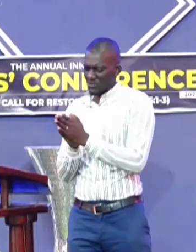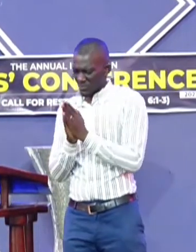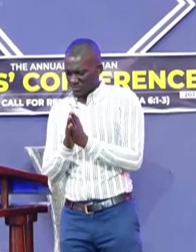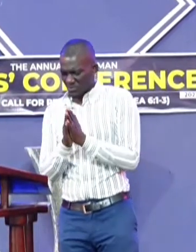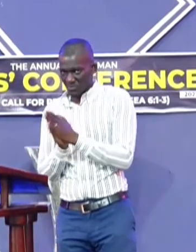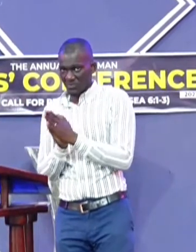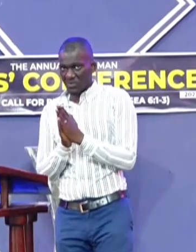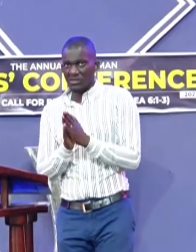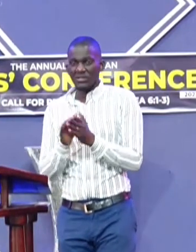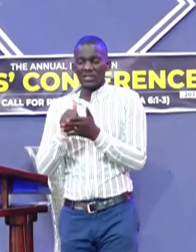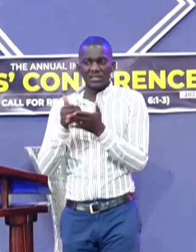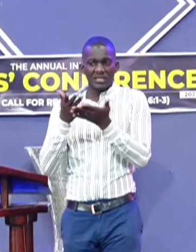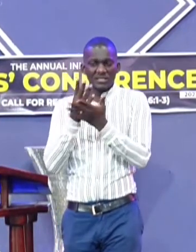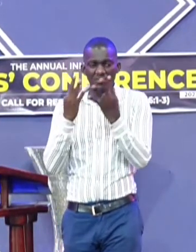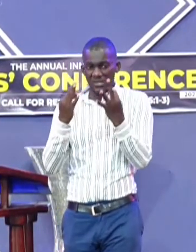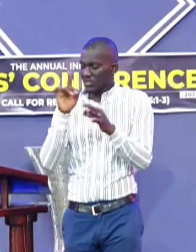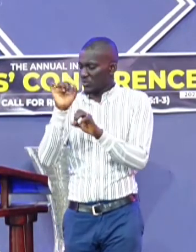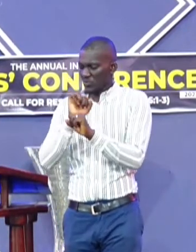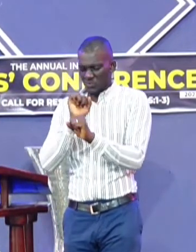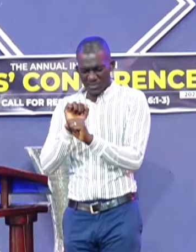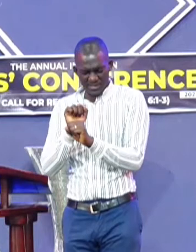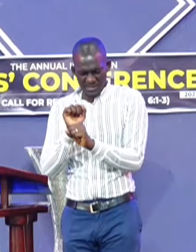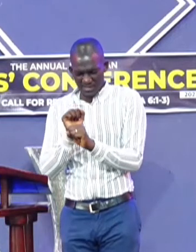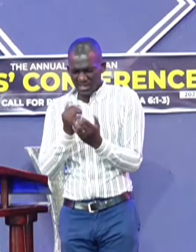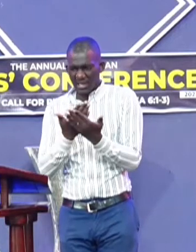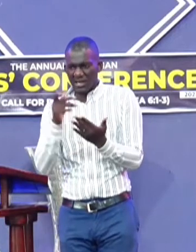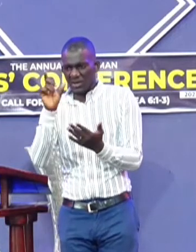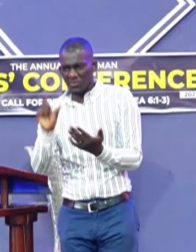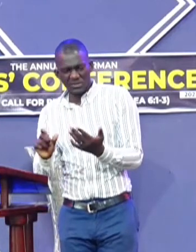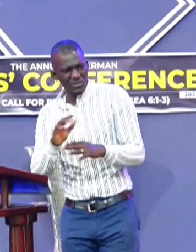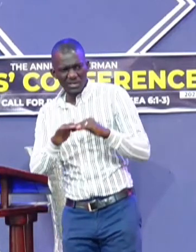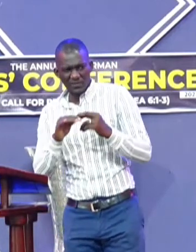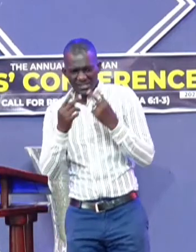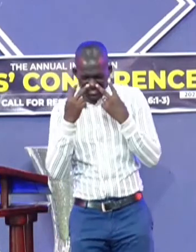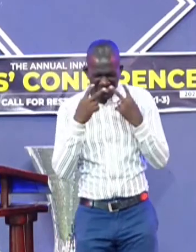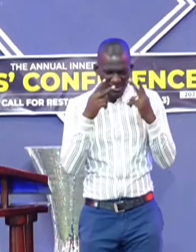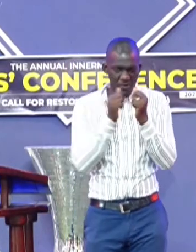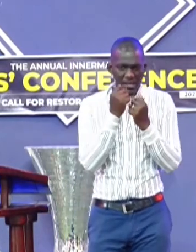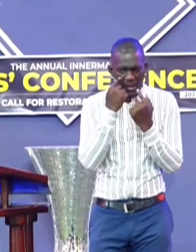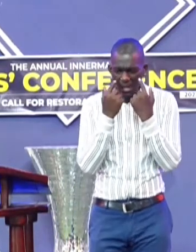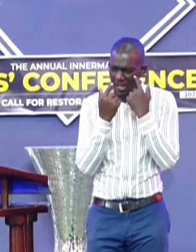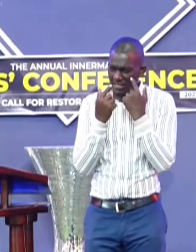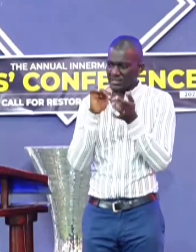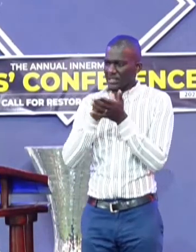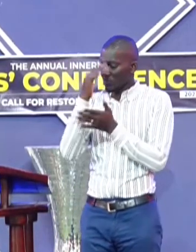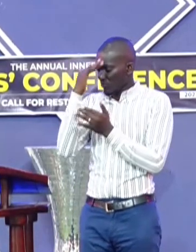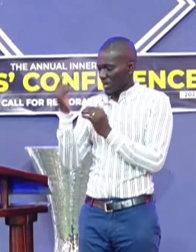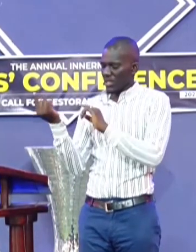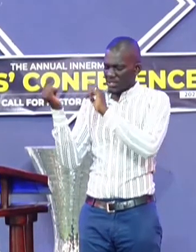thank you that there is something you're doing that no one can see with their own eyes.